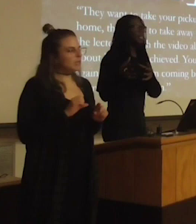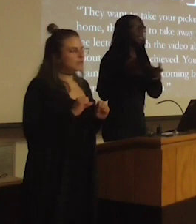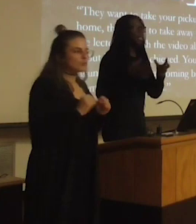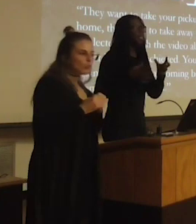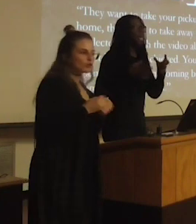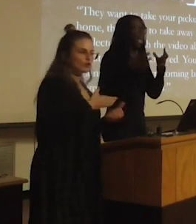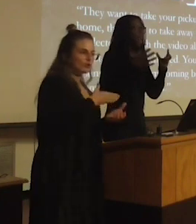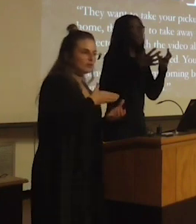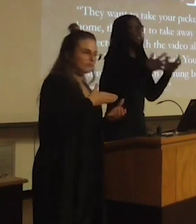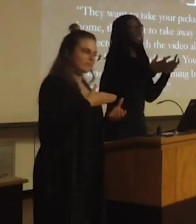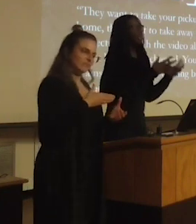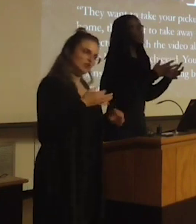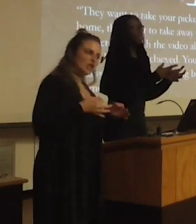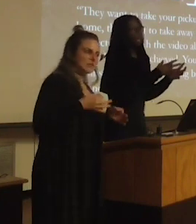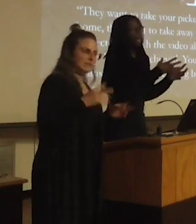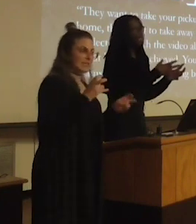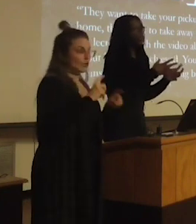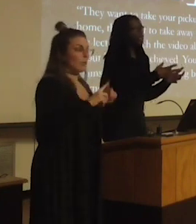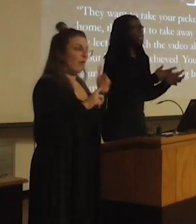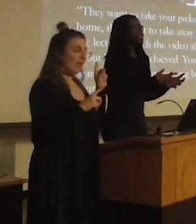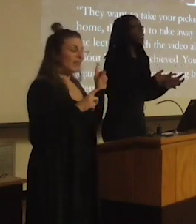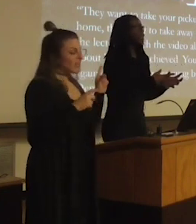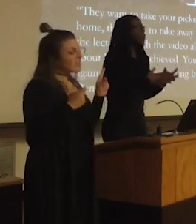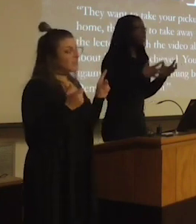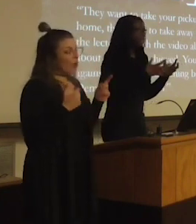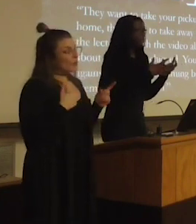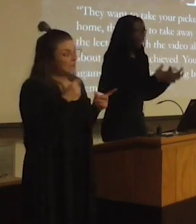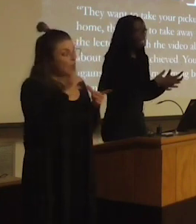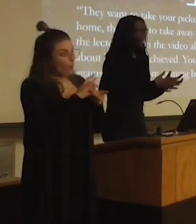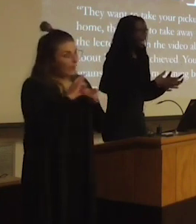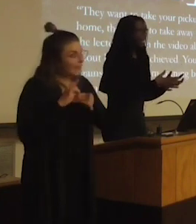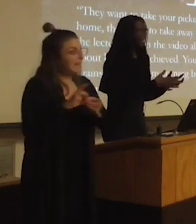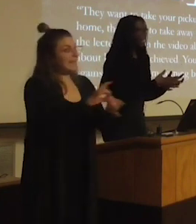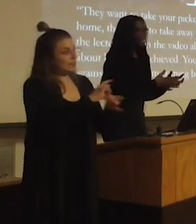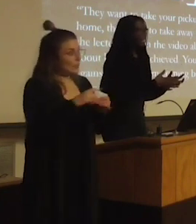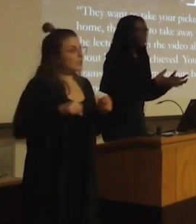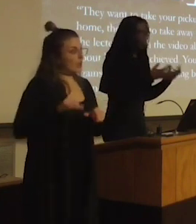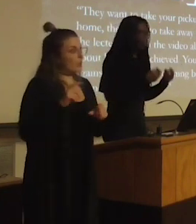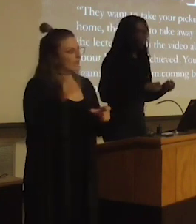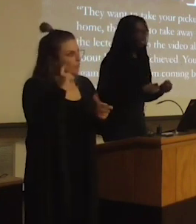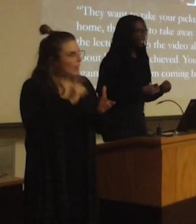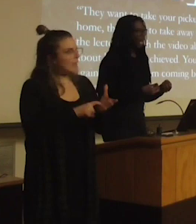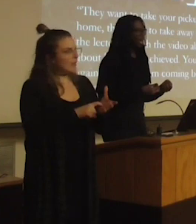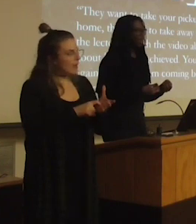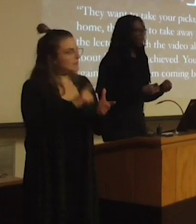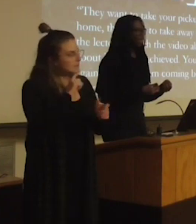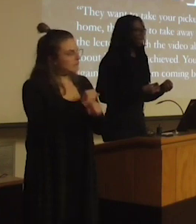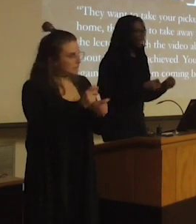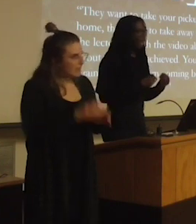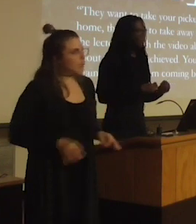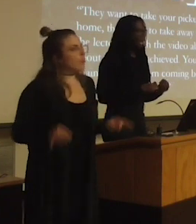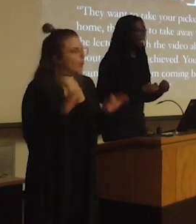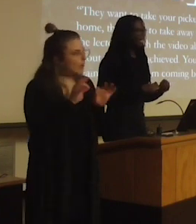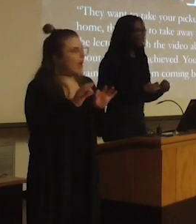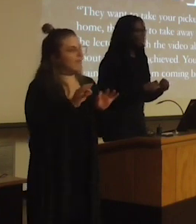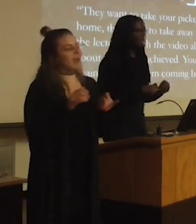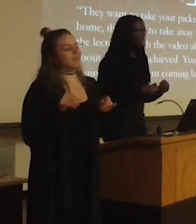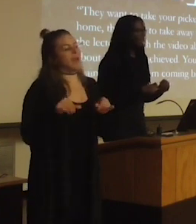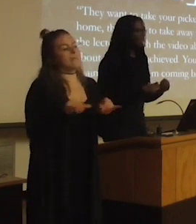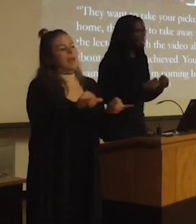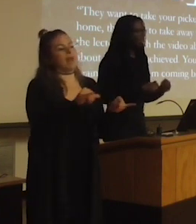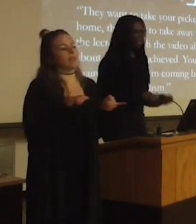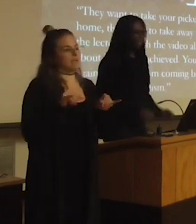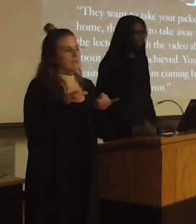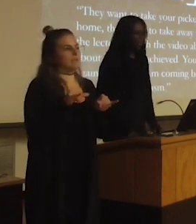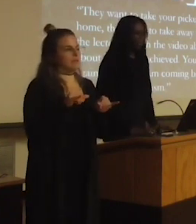really, these things have a lot to do with each other, and we need to recognize the importance of commonality